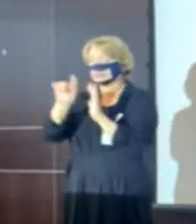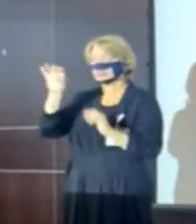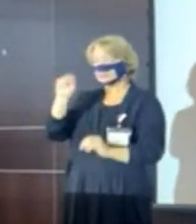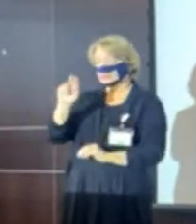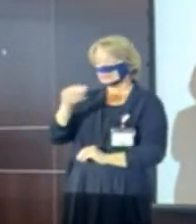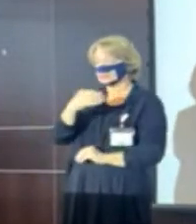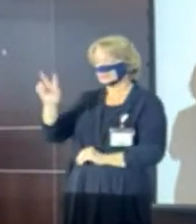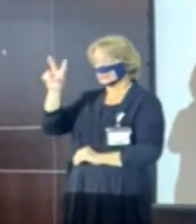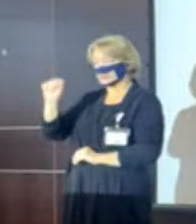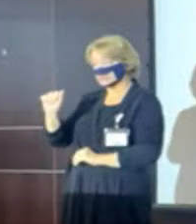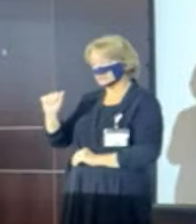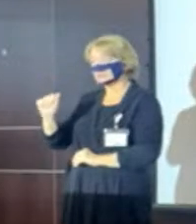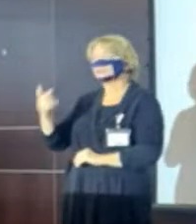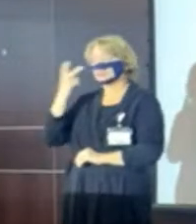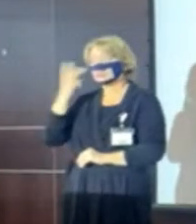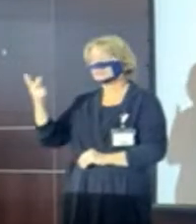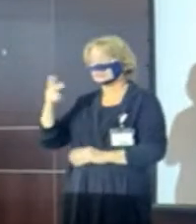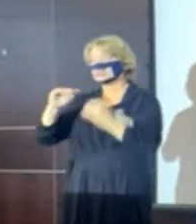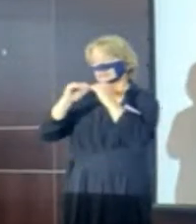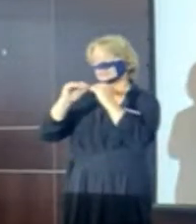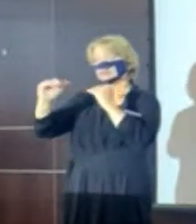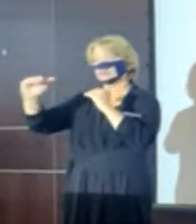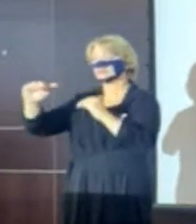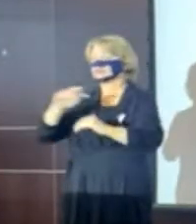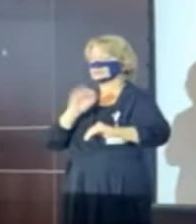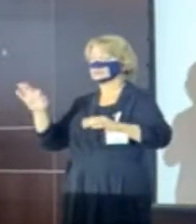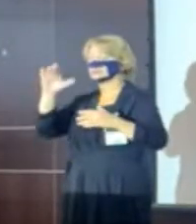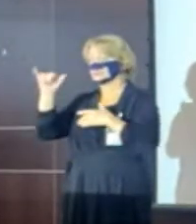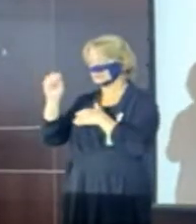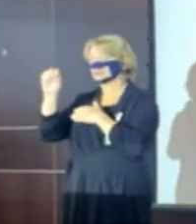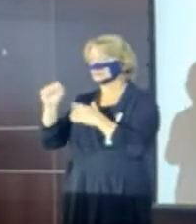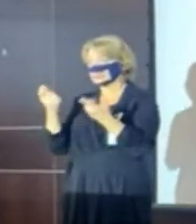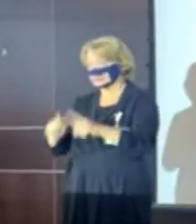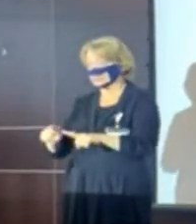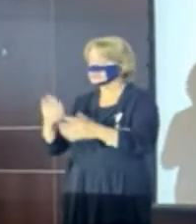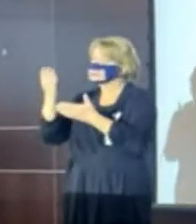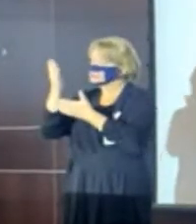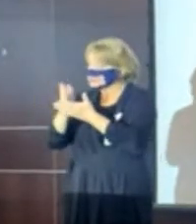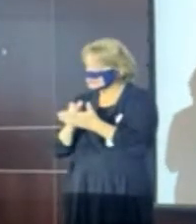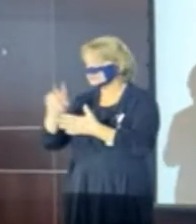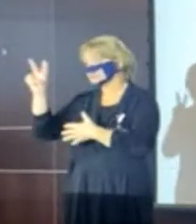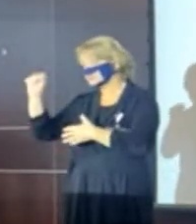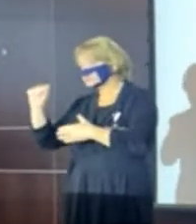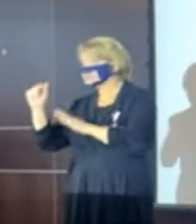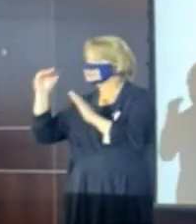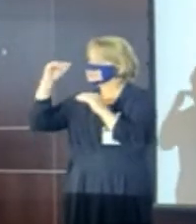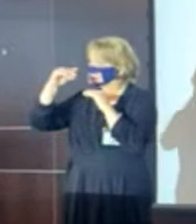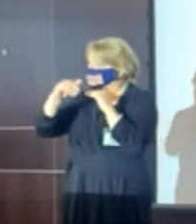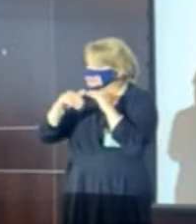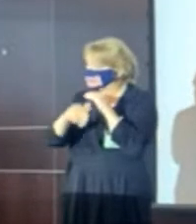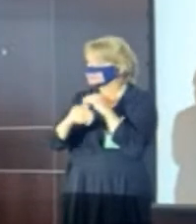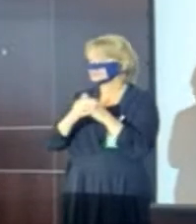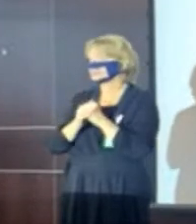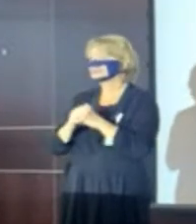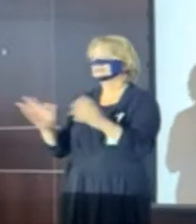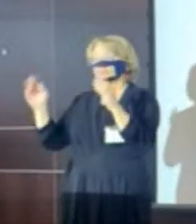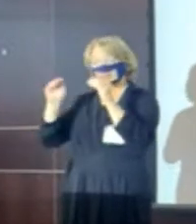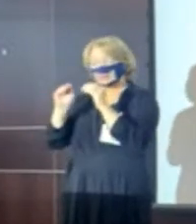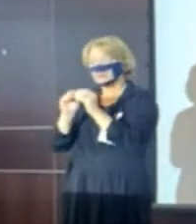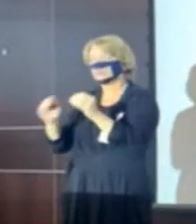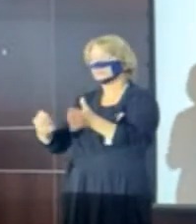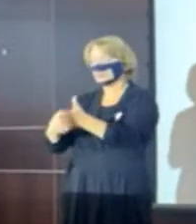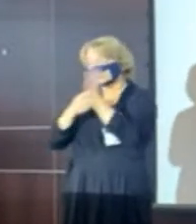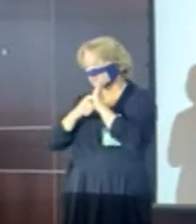are starting to see some leveling of cases happen and maybe some decreases in some places. Virginia, there are more mask mandates going on in